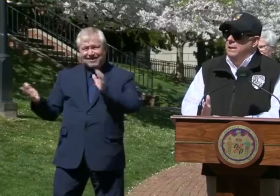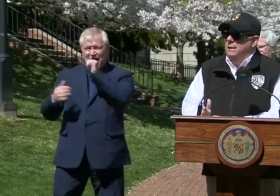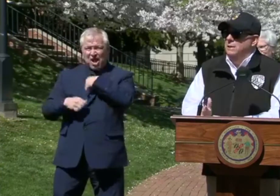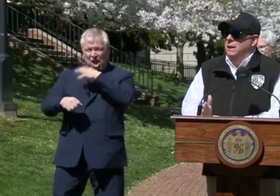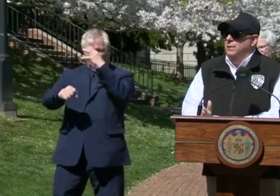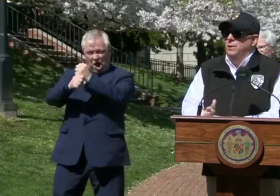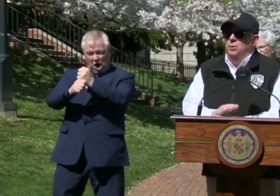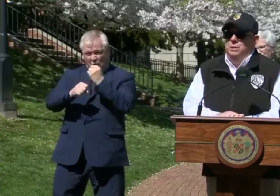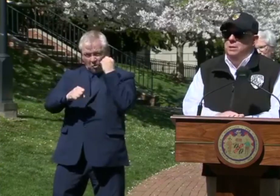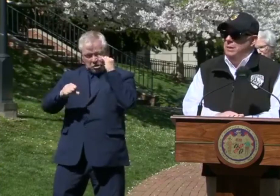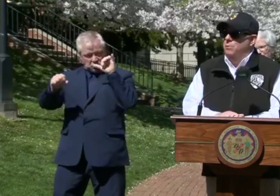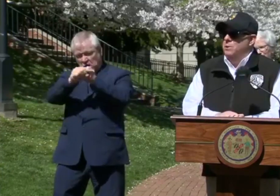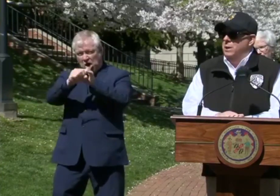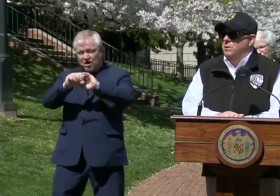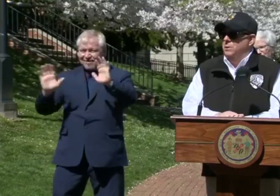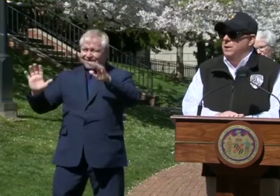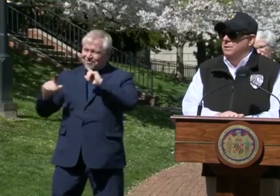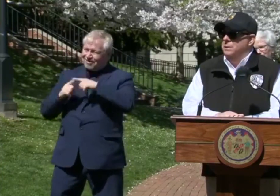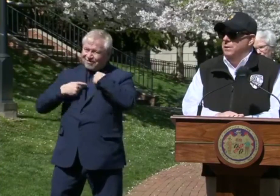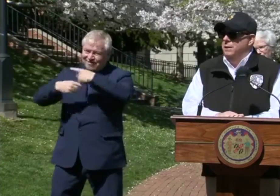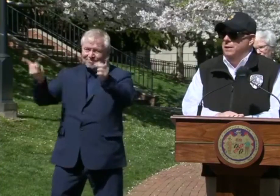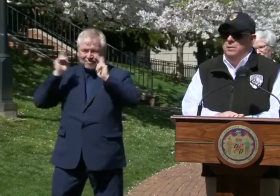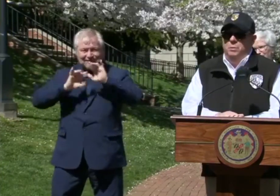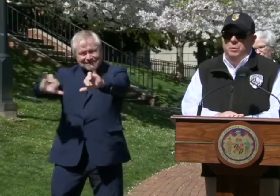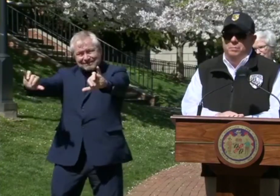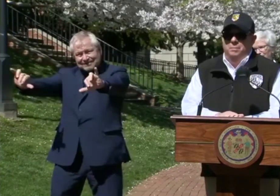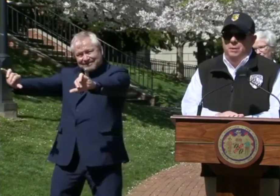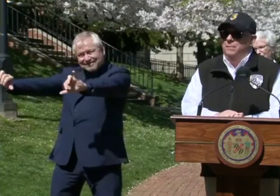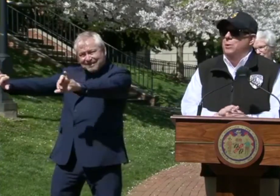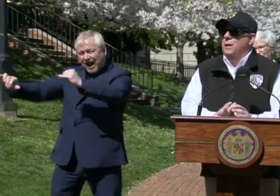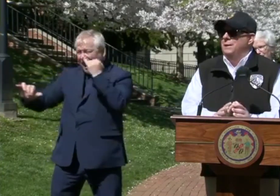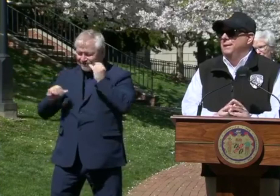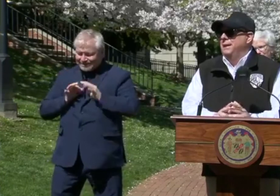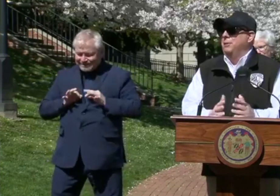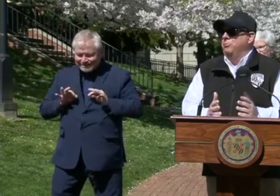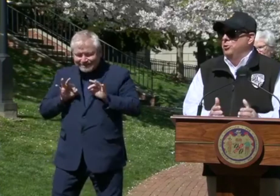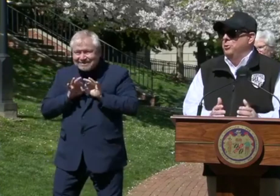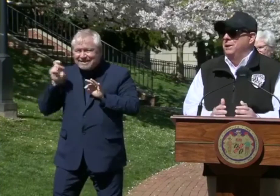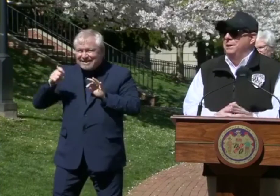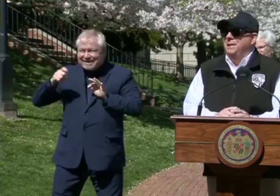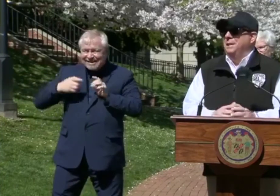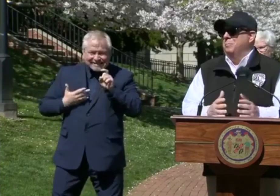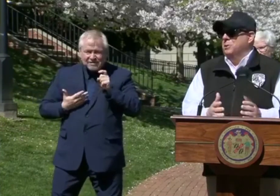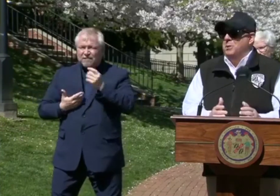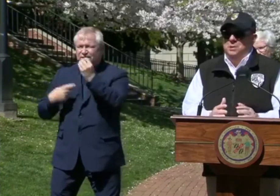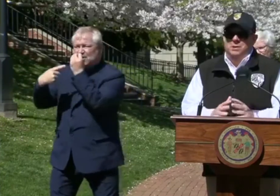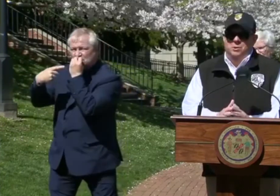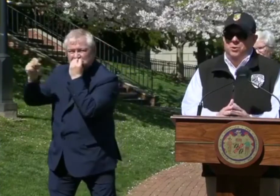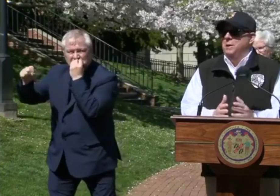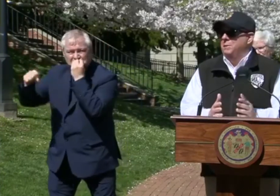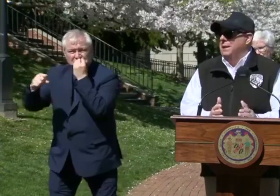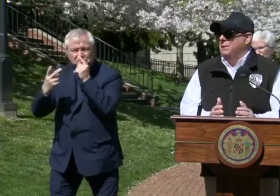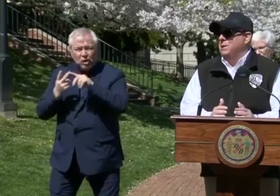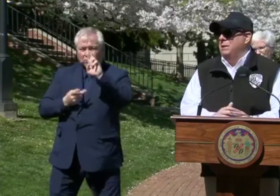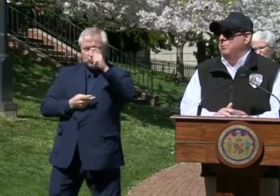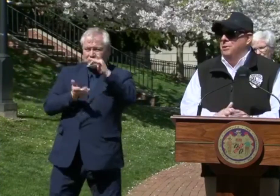they need to stay in their homes except for essential and necessary things. So we want people have to go out and get food. They need to get prescriptions. You should be